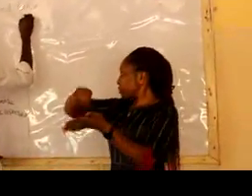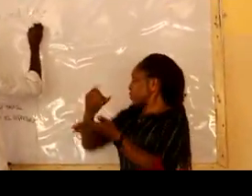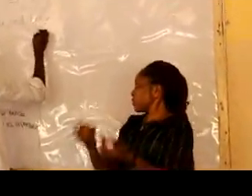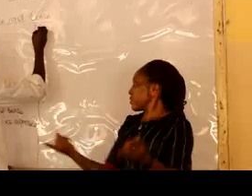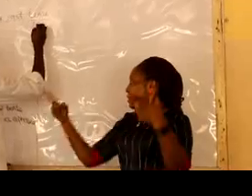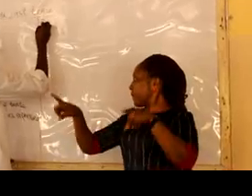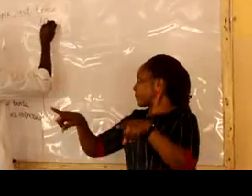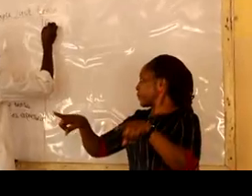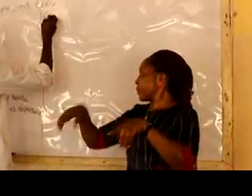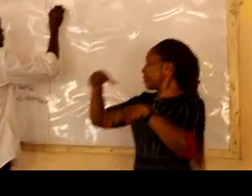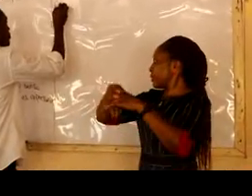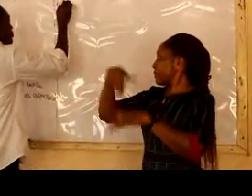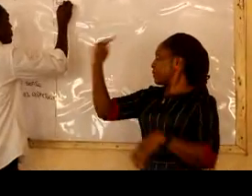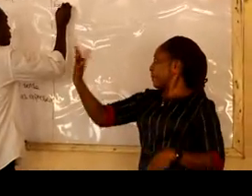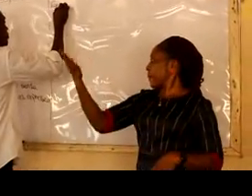Examples.